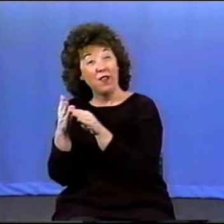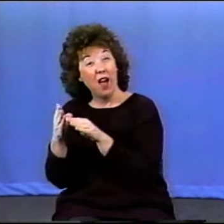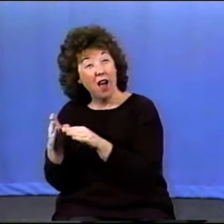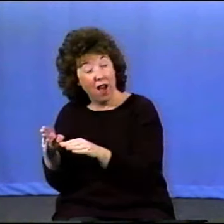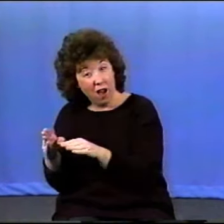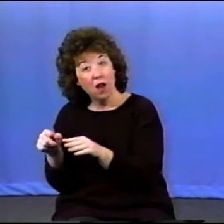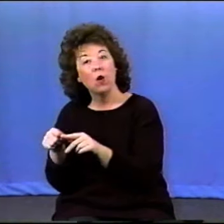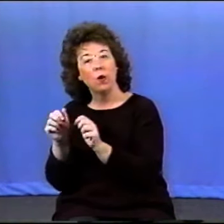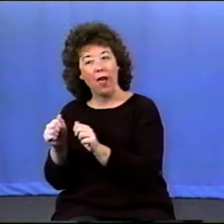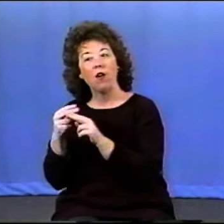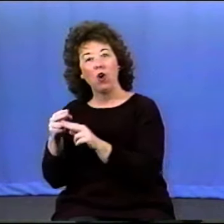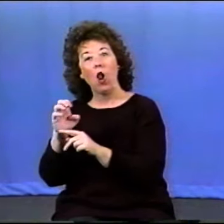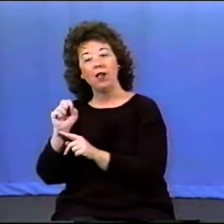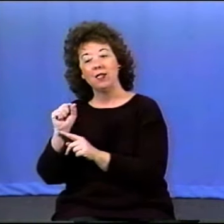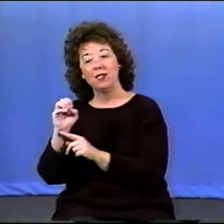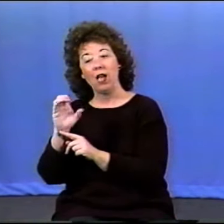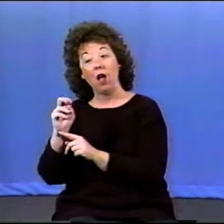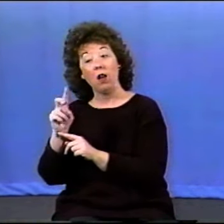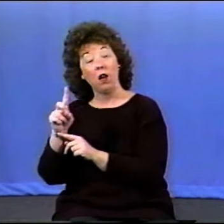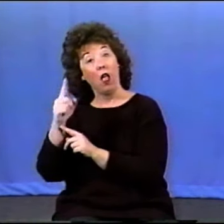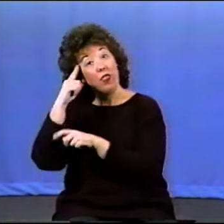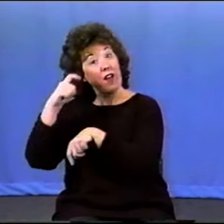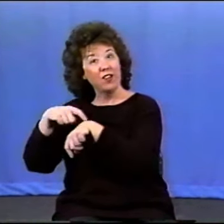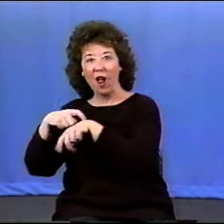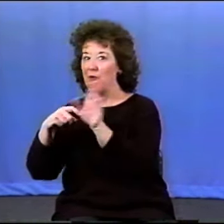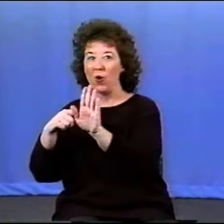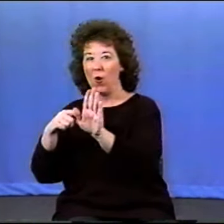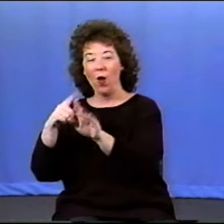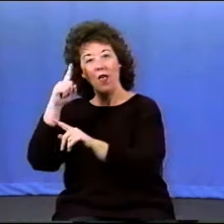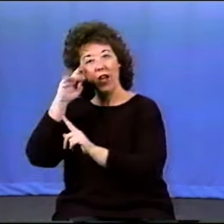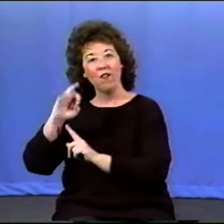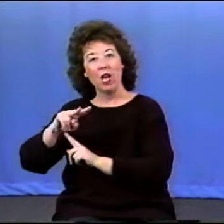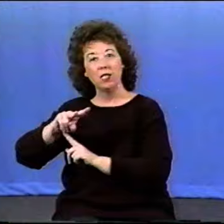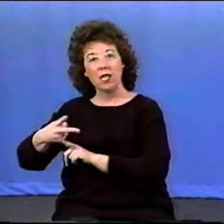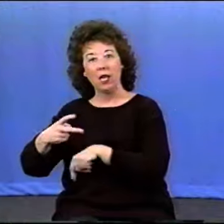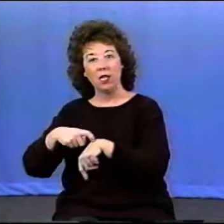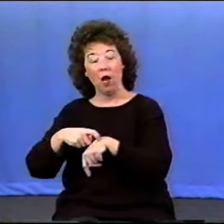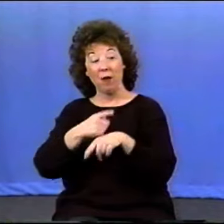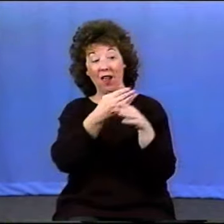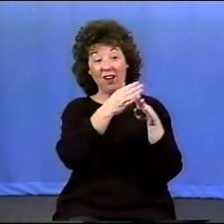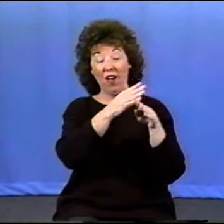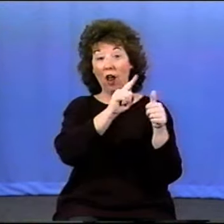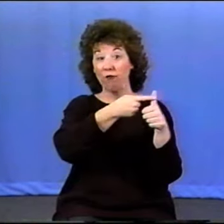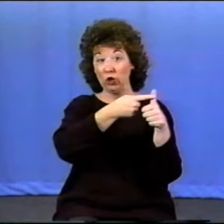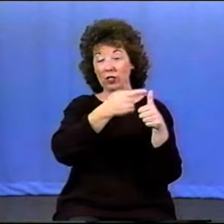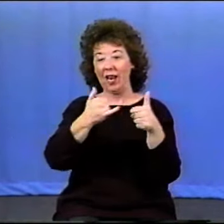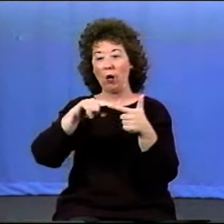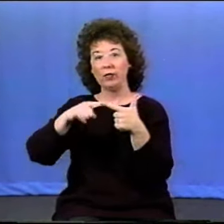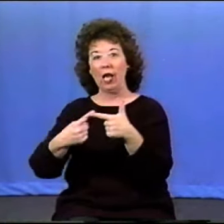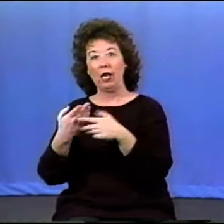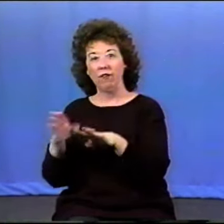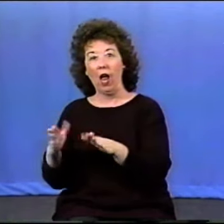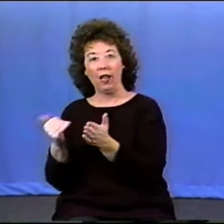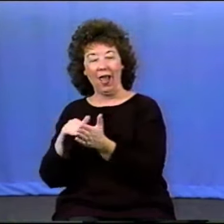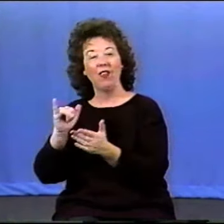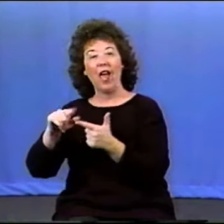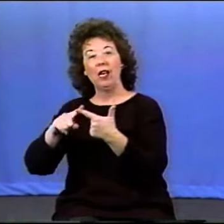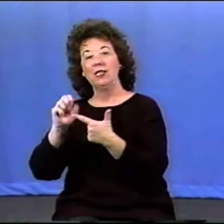of those a second time, hence the term second. So if we use degrees, minutes,